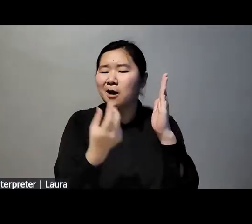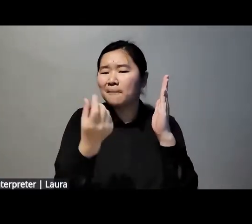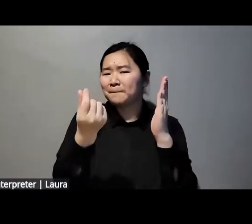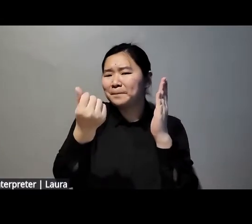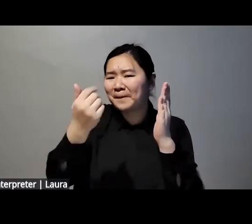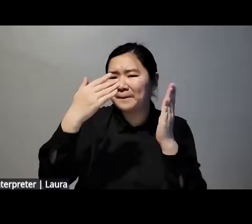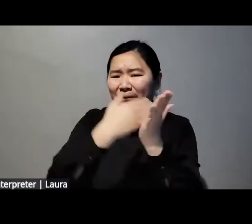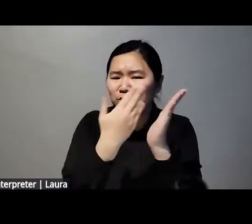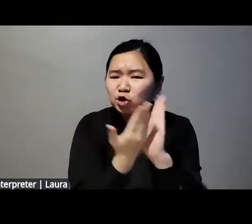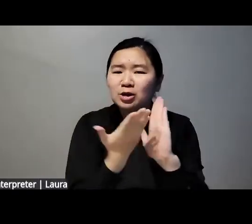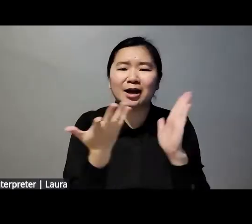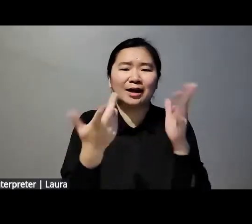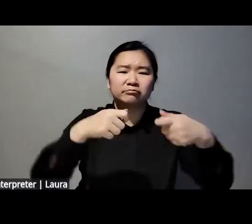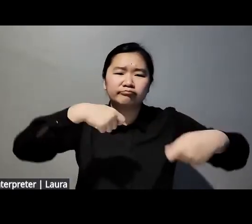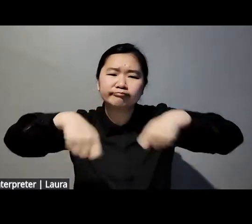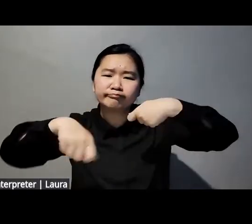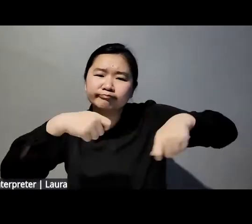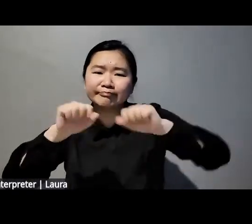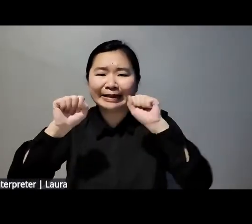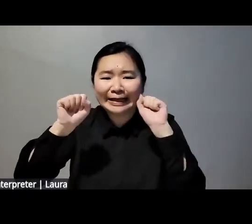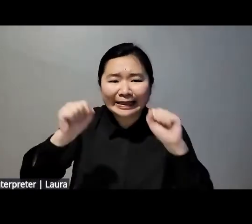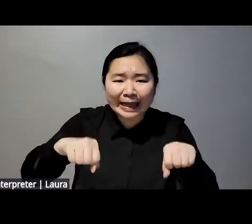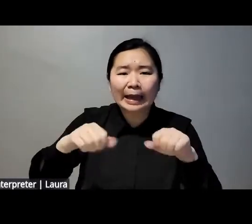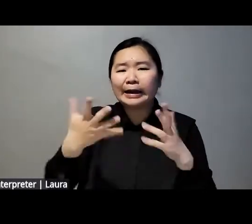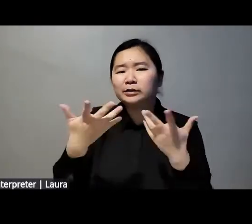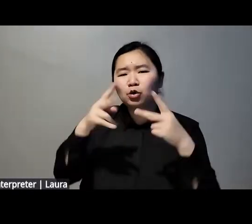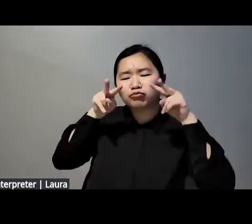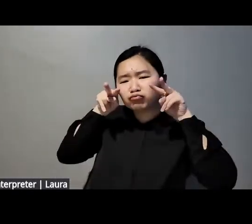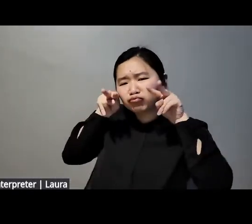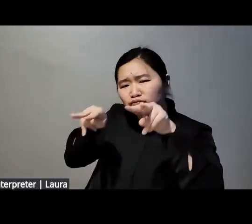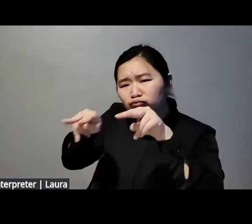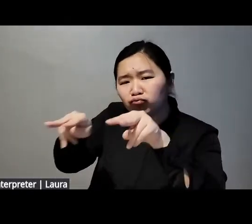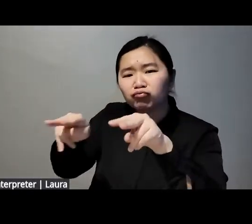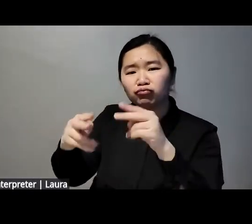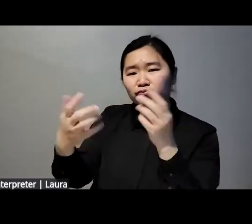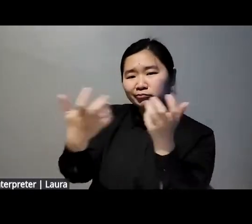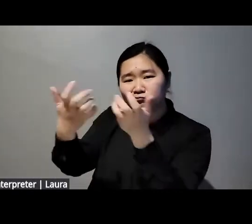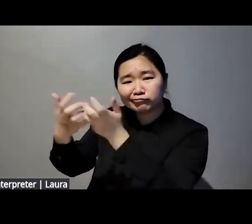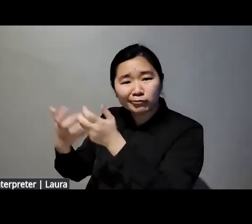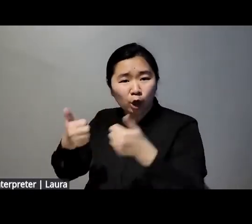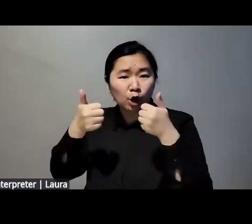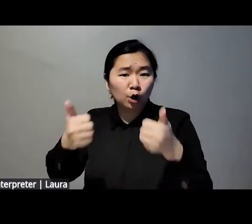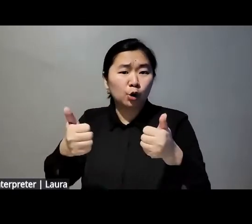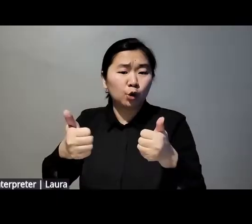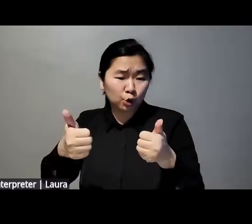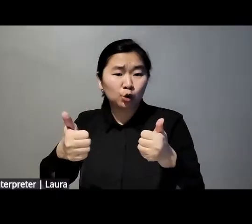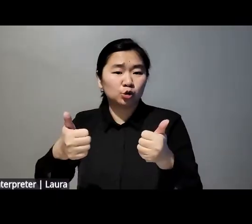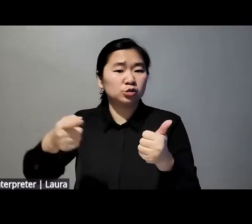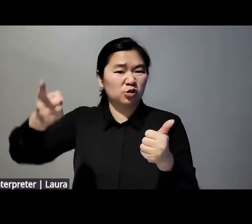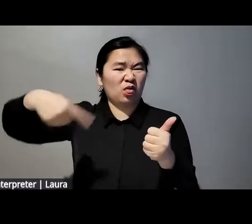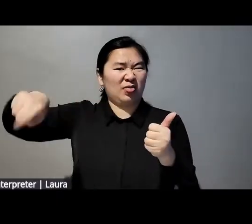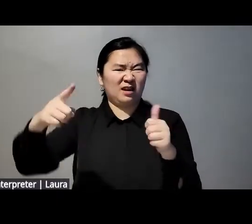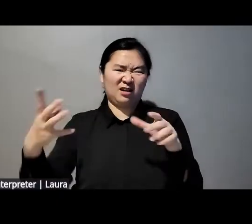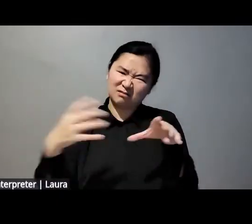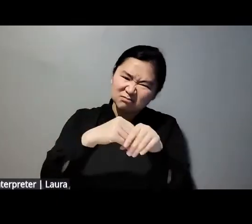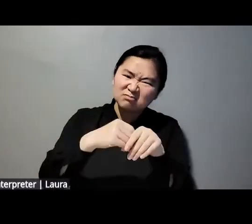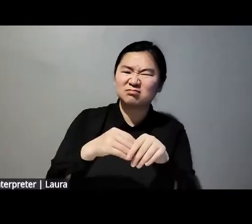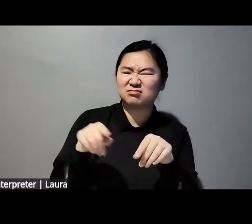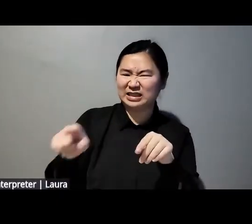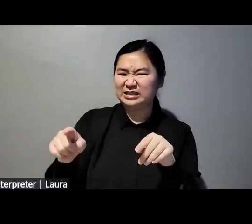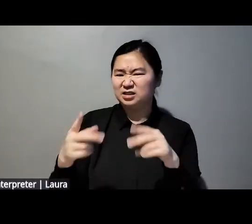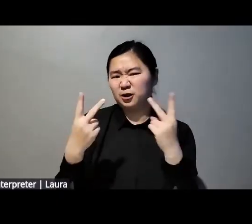right people are participating in the programs and in the structures that we are developing. And so certainly that is my